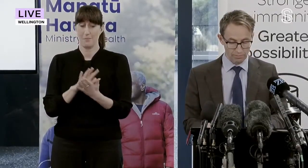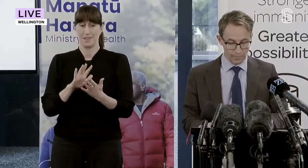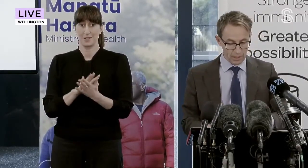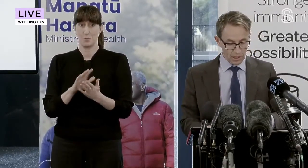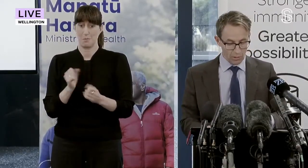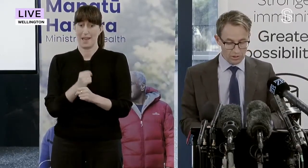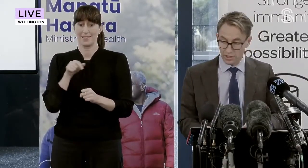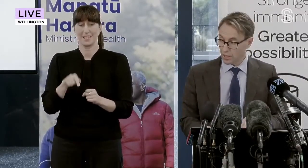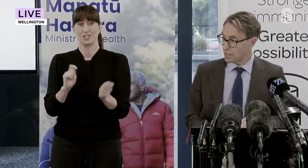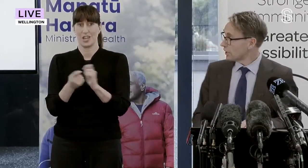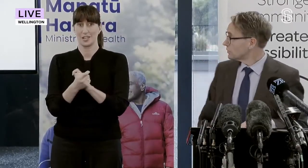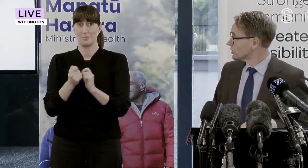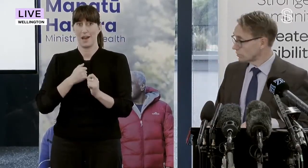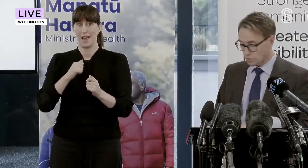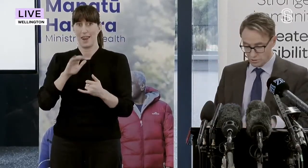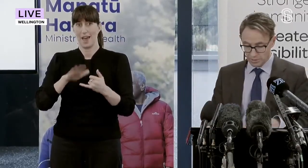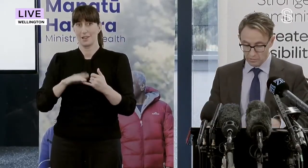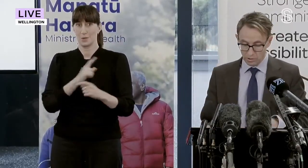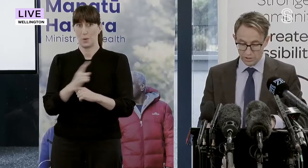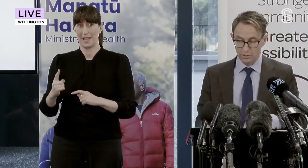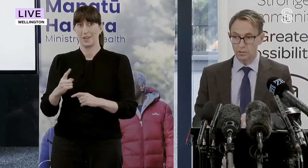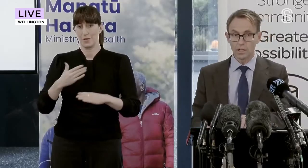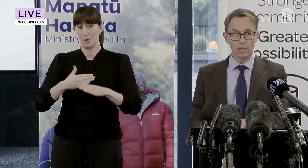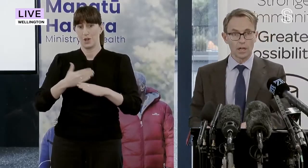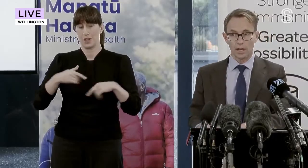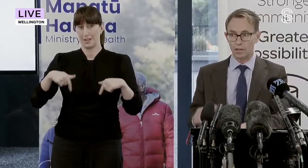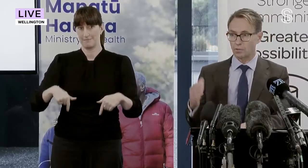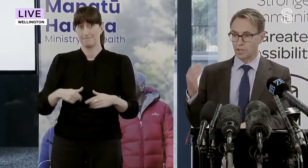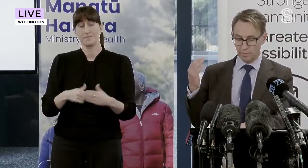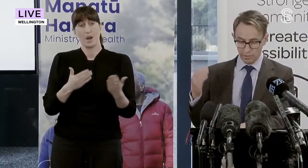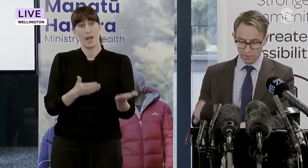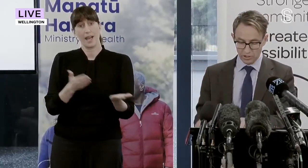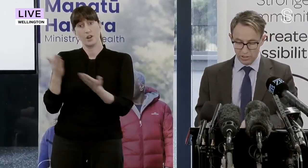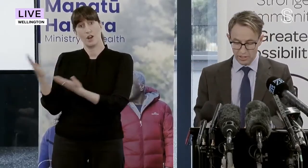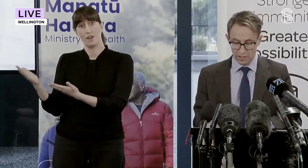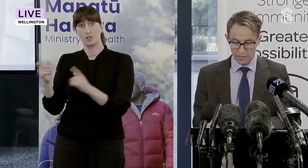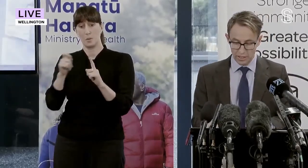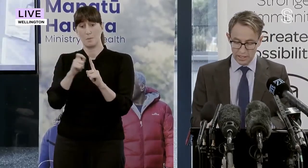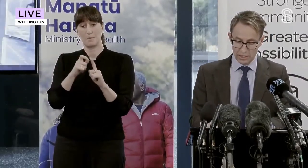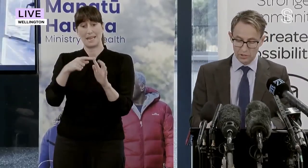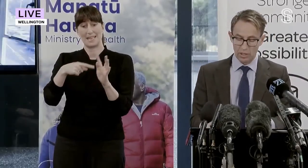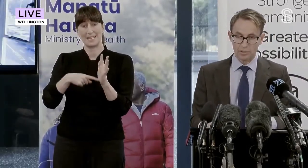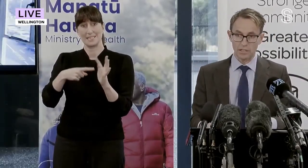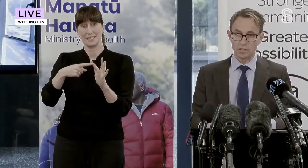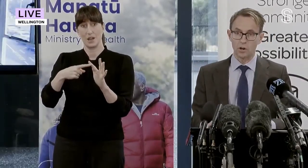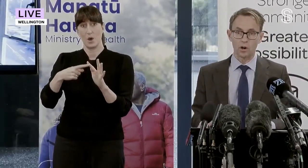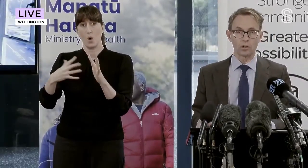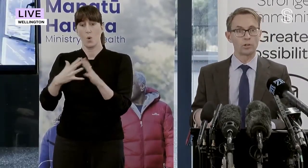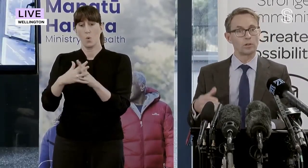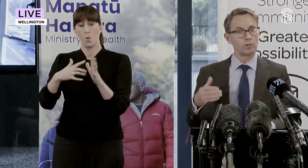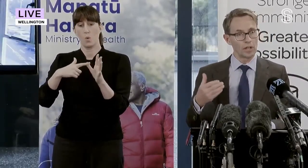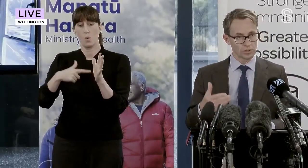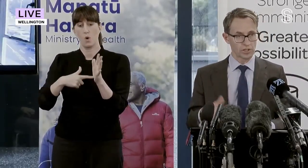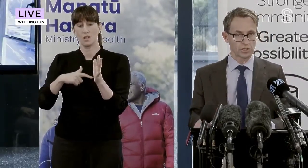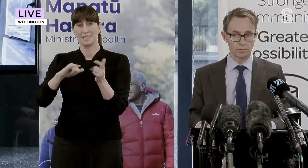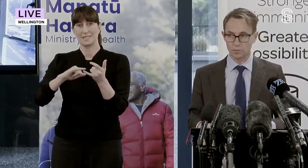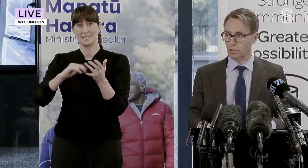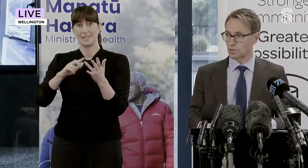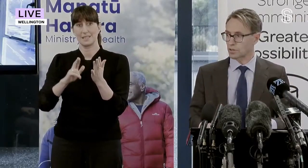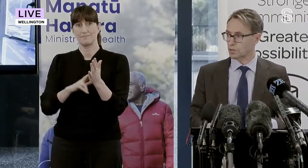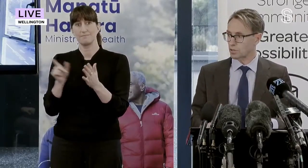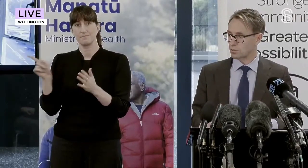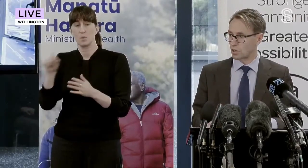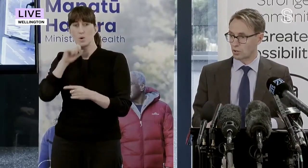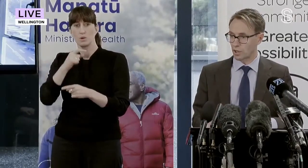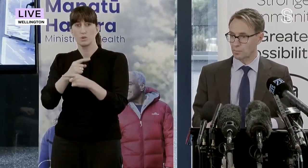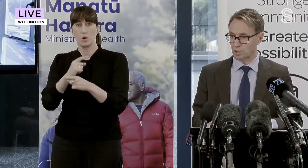job. I want to now hand over to Dr. Pete Watson, who will come up on the screen here to update on the health system